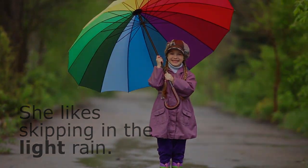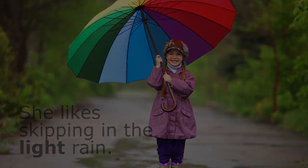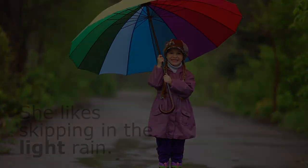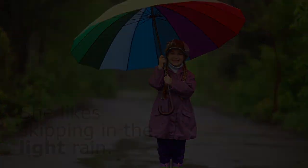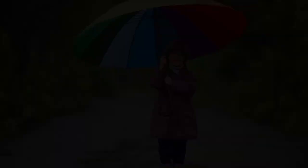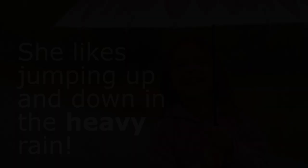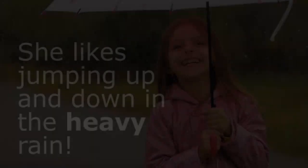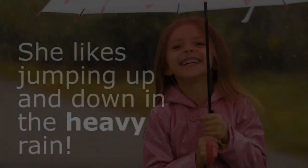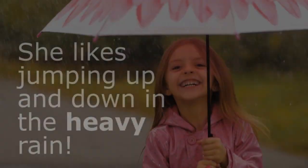find